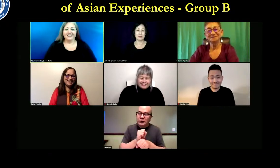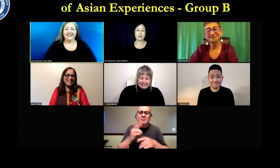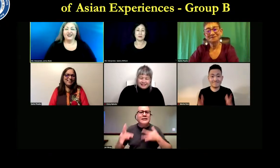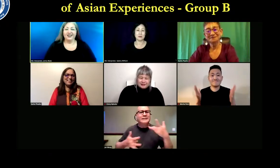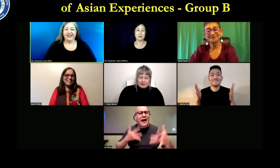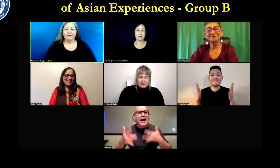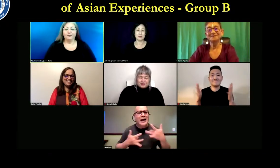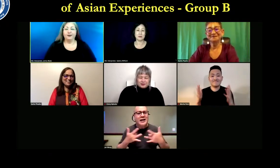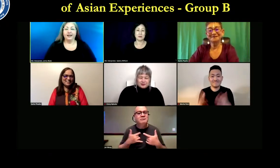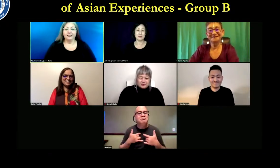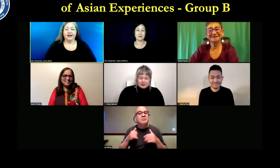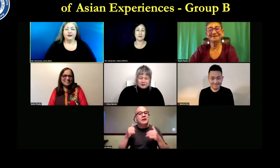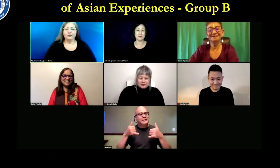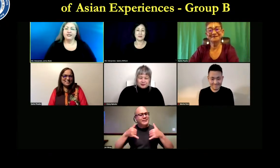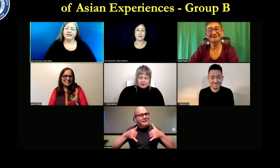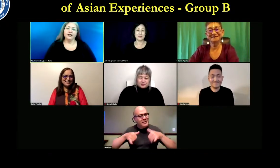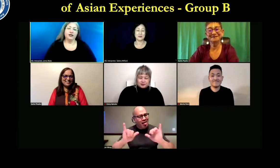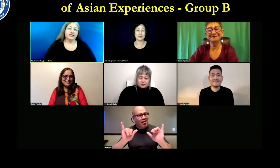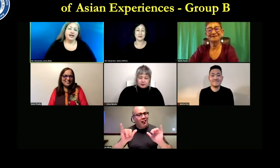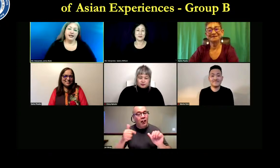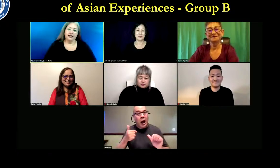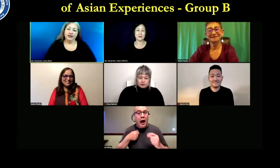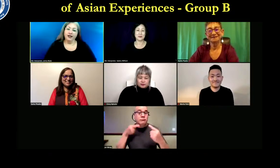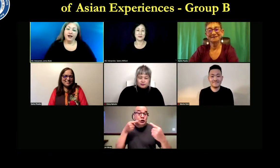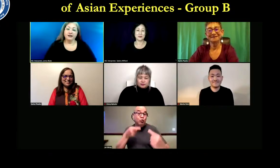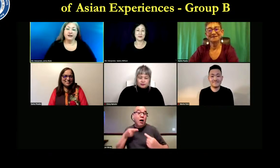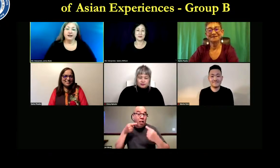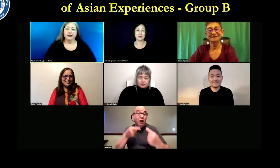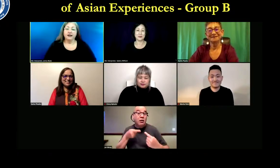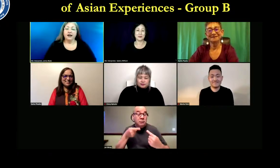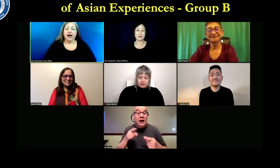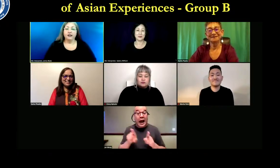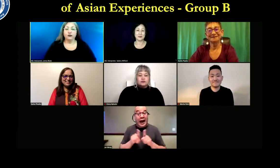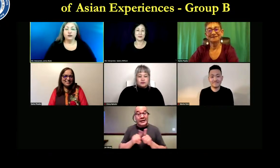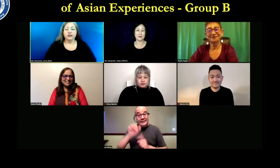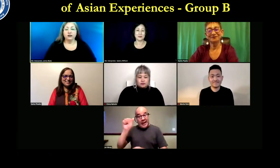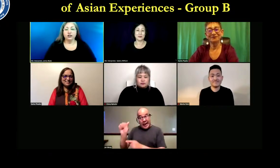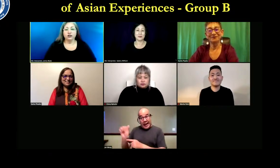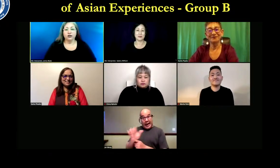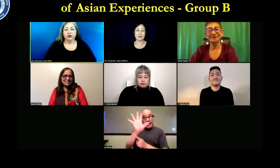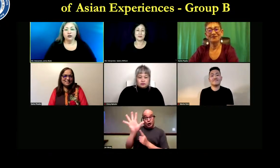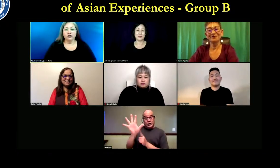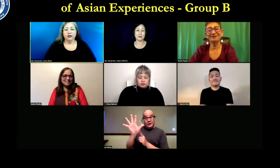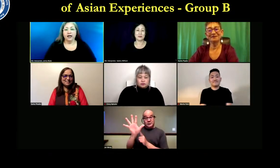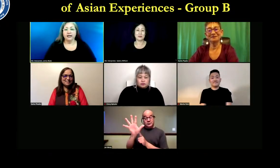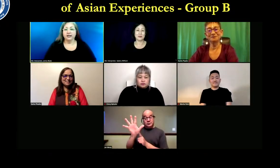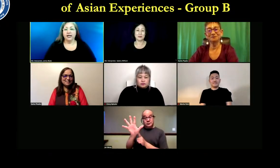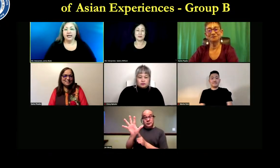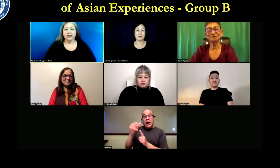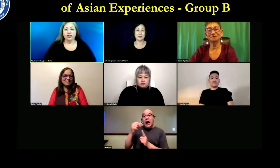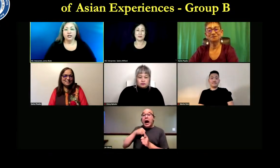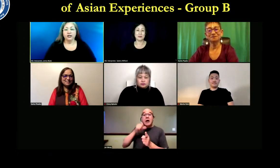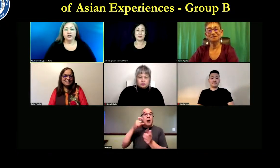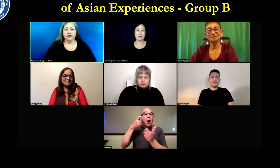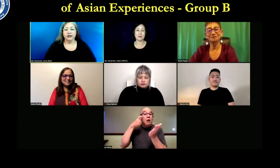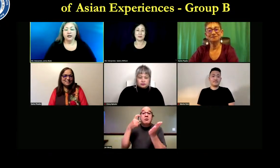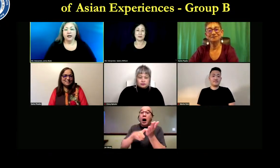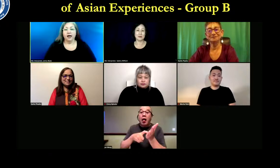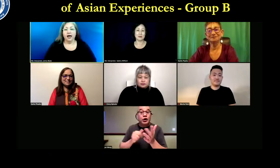get this degree, but it was still exciting nonetheless. I do still struggle as an